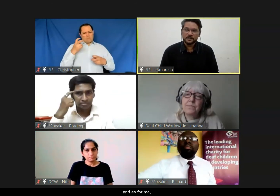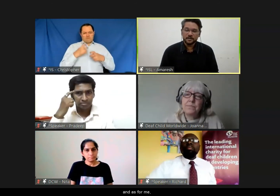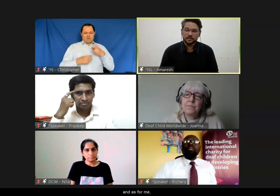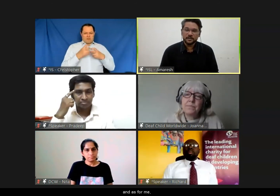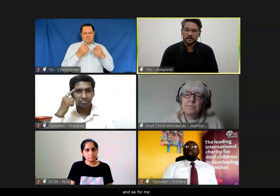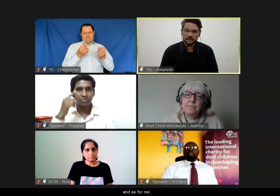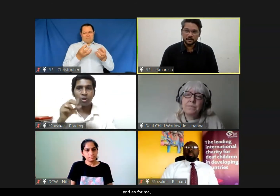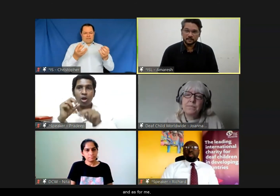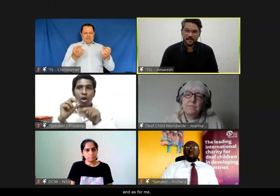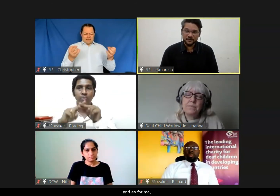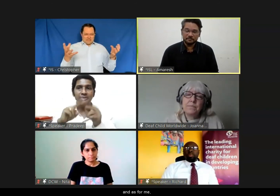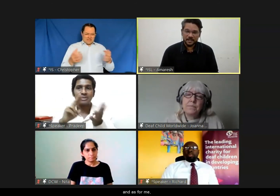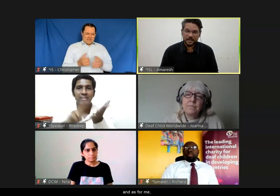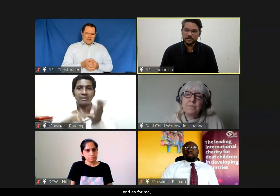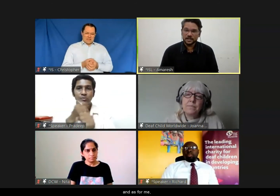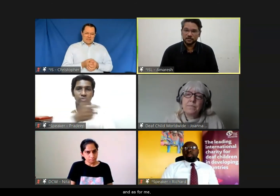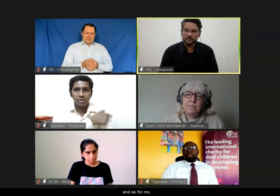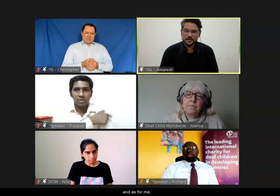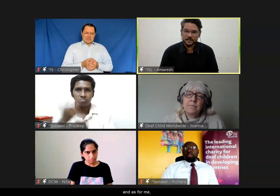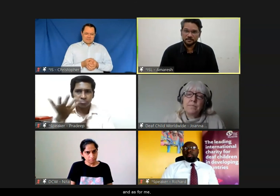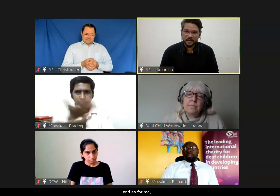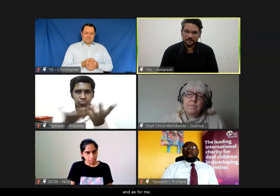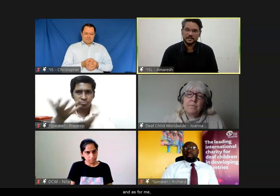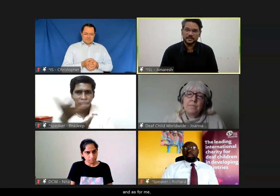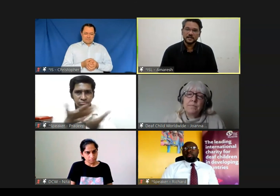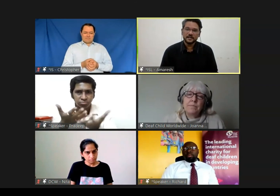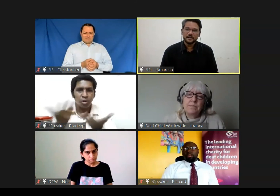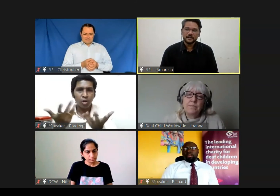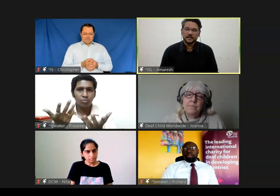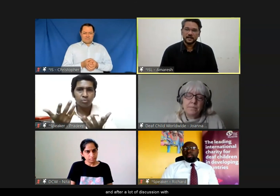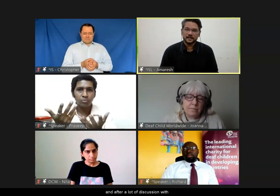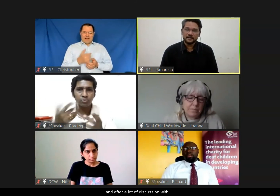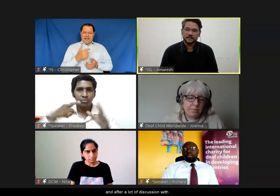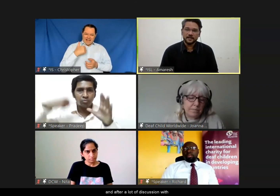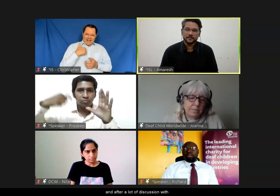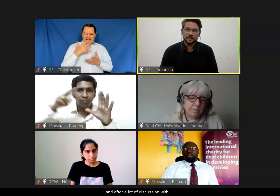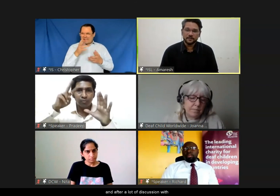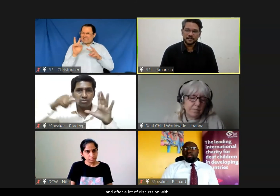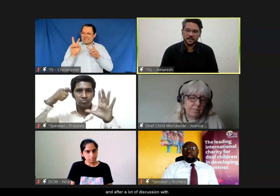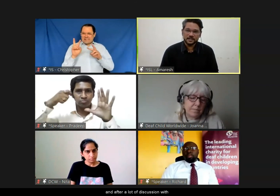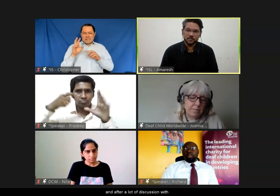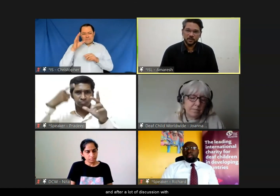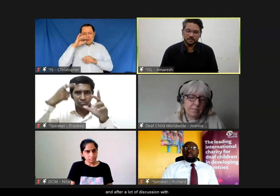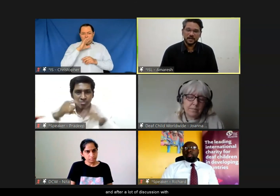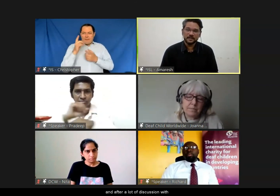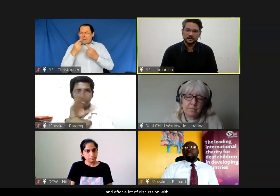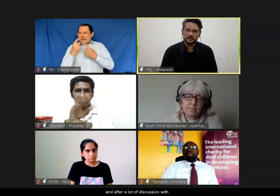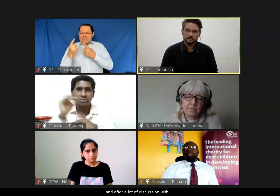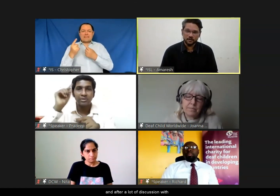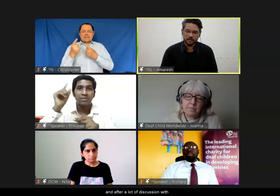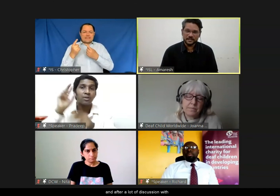We weren't able to, as for me, I wasn't able to visit the parents. And after a lot of discussion with